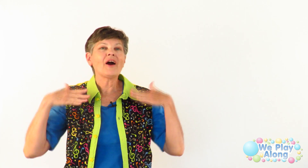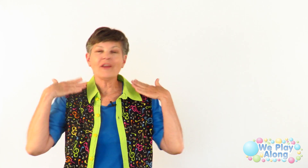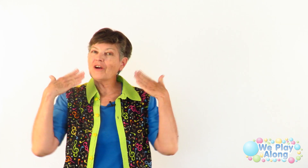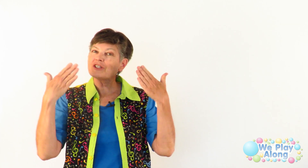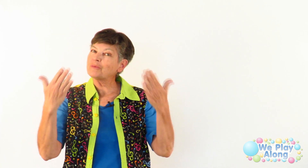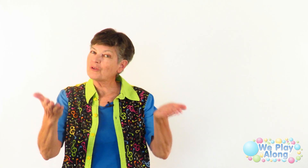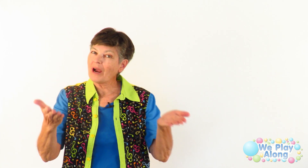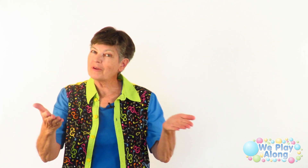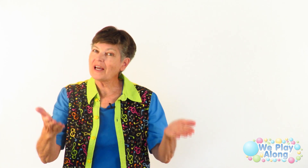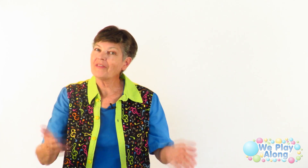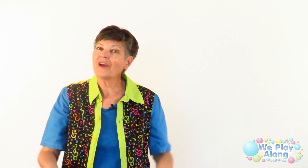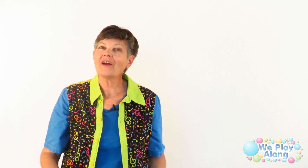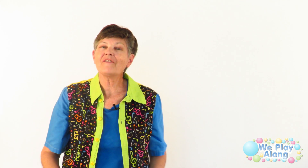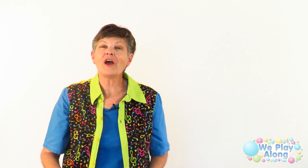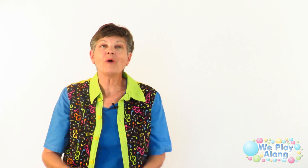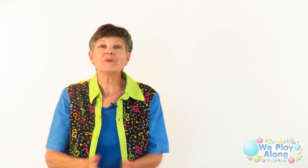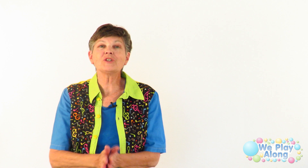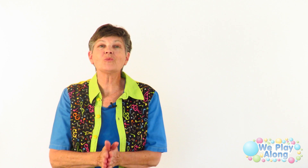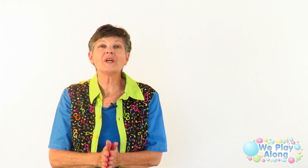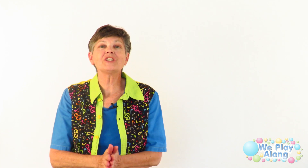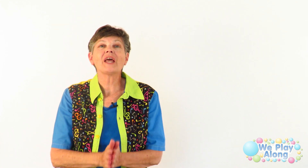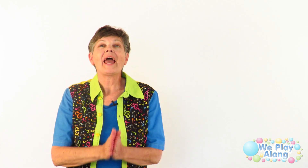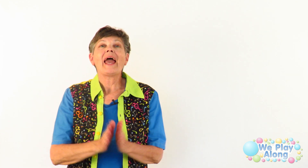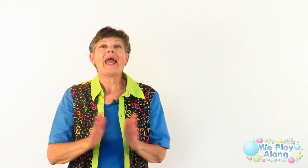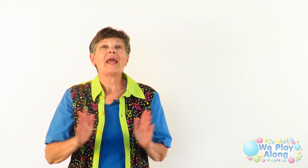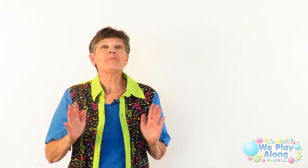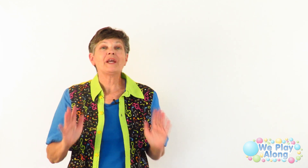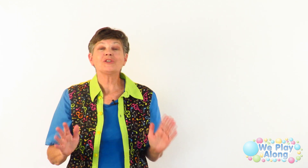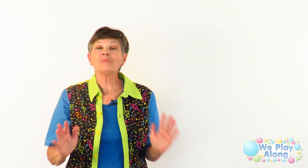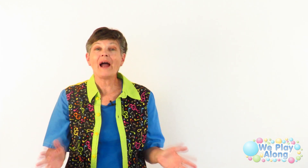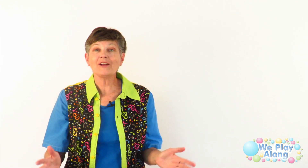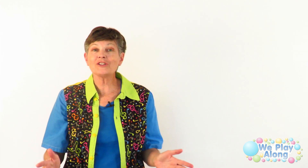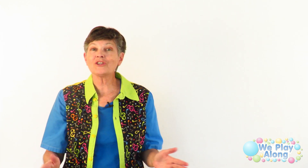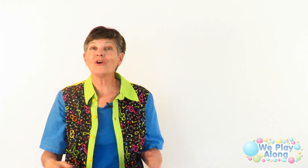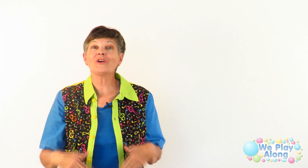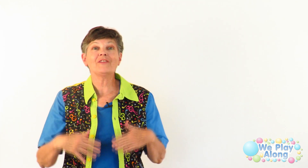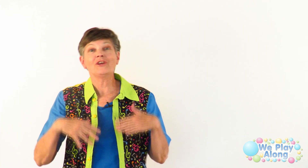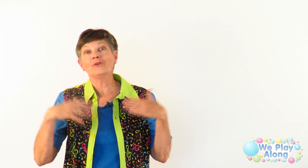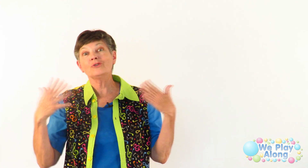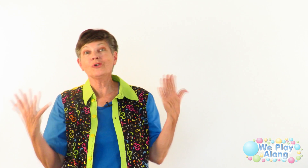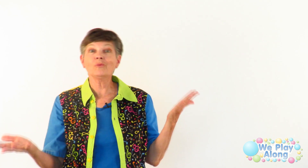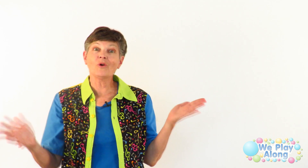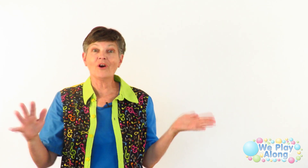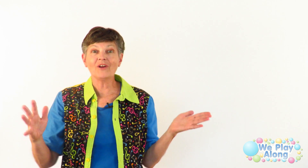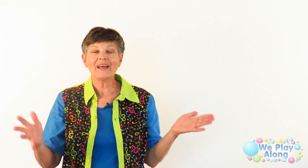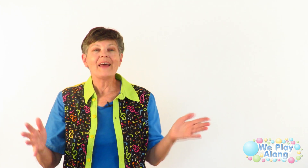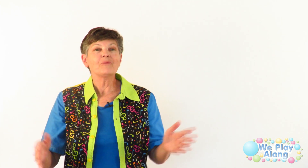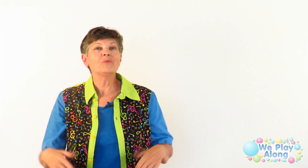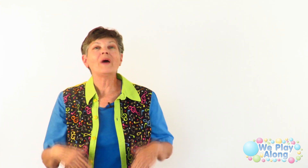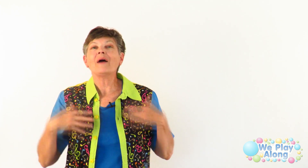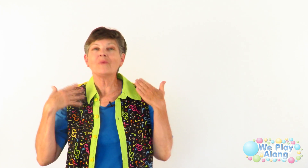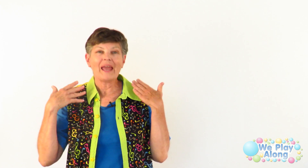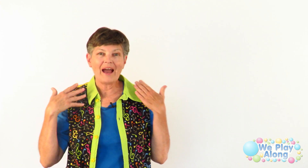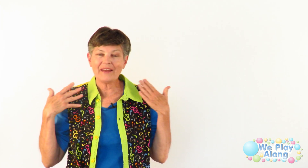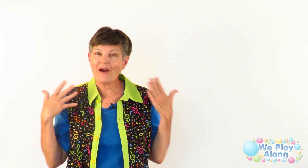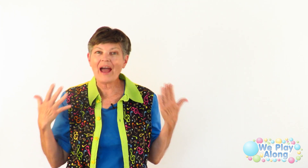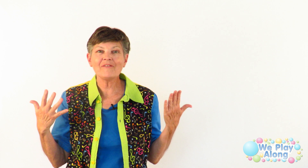all of our subscribers out there have helped us reach a major milestone in the YouTube world. We now have